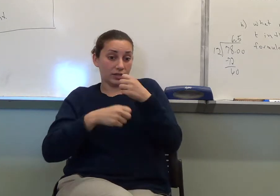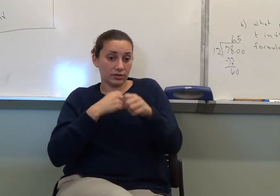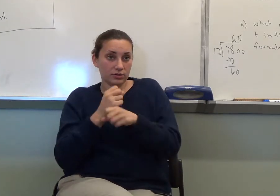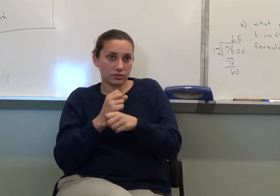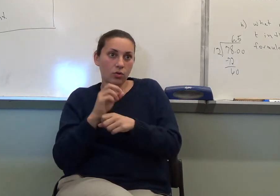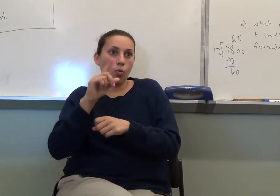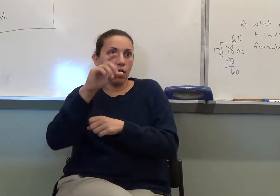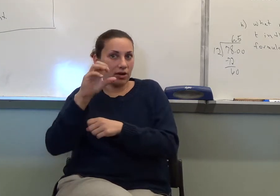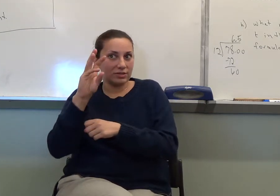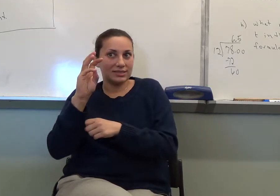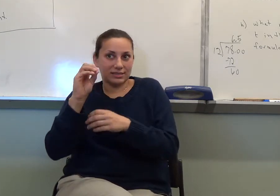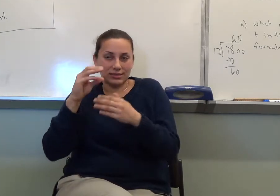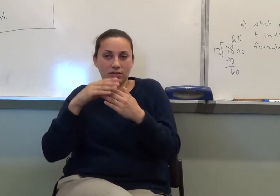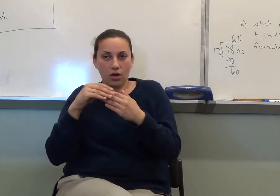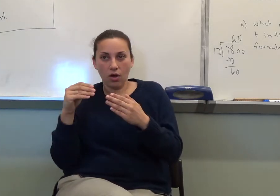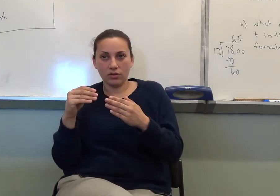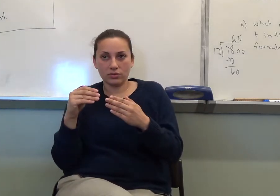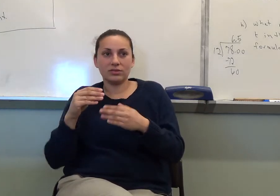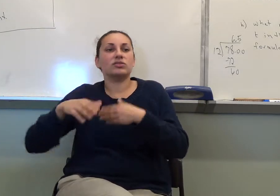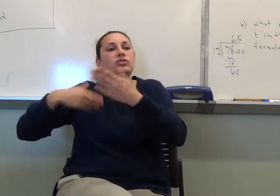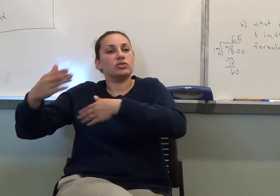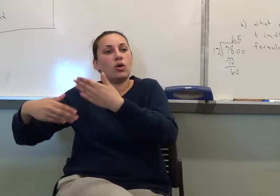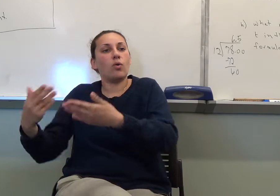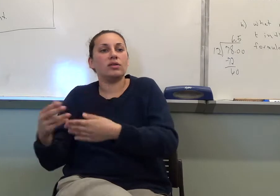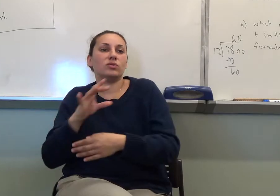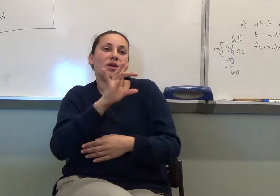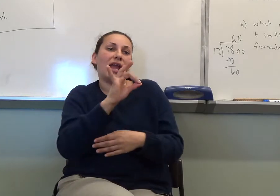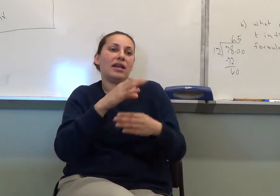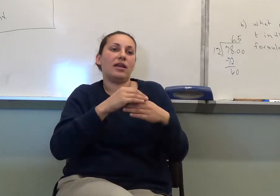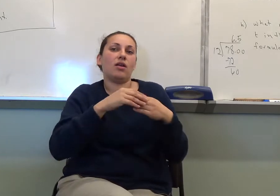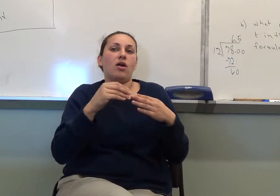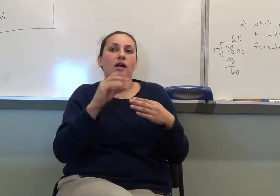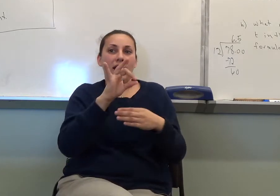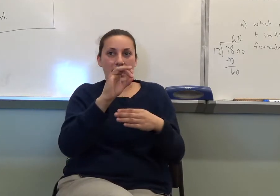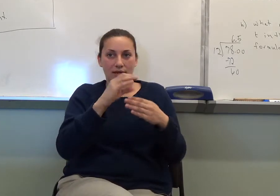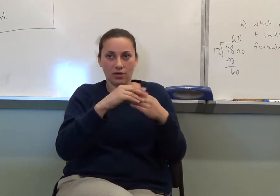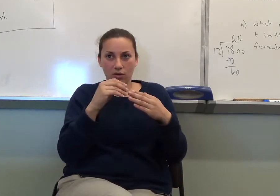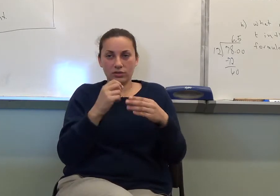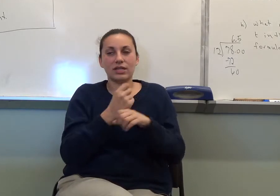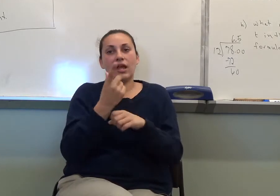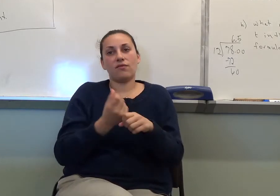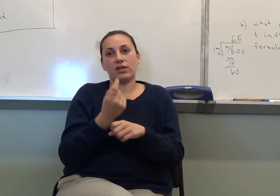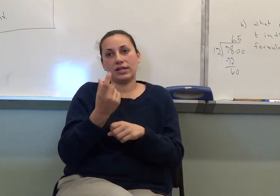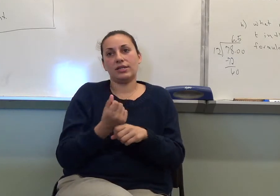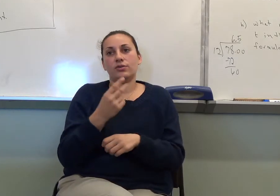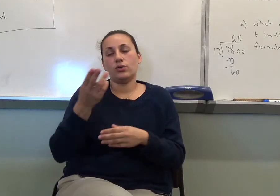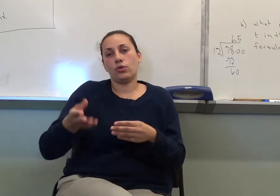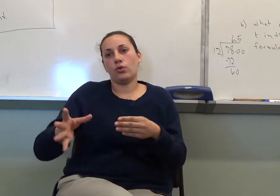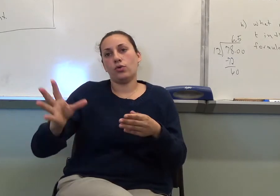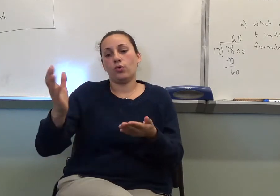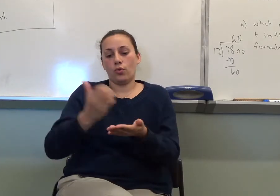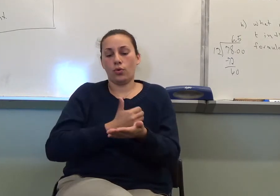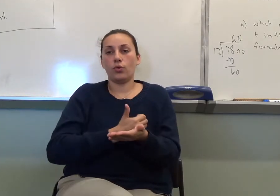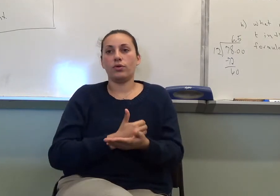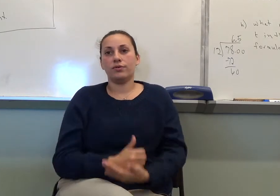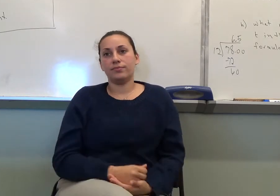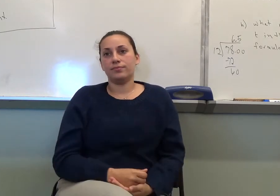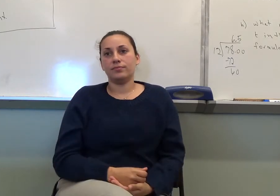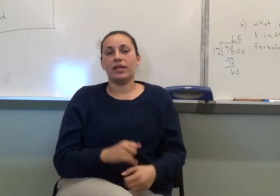if we come over and compute the interest compounded annually over that same 3-year period, they